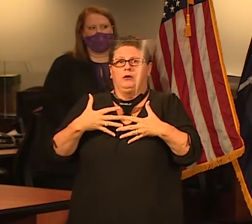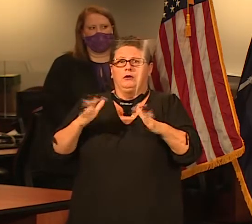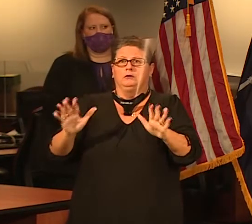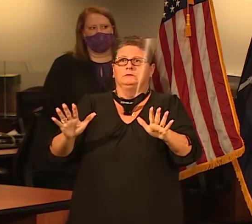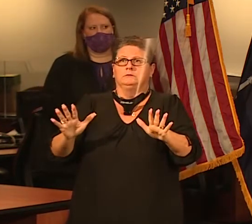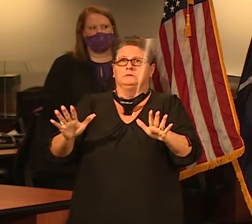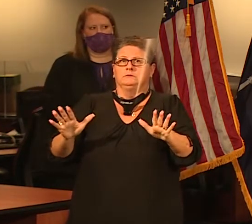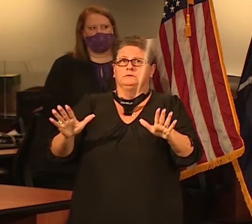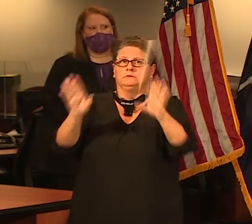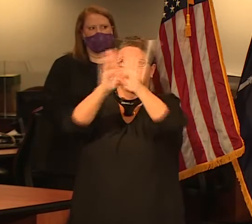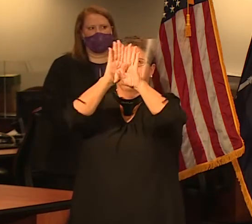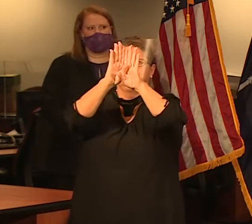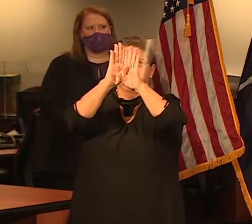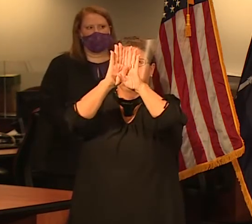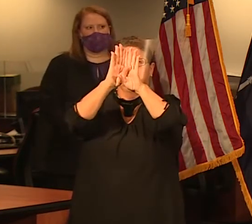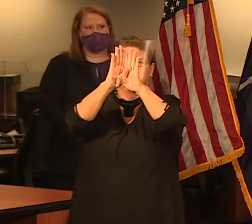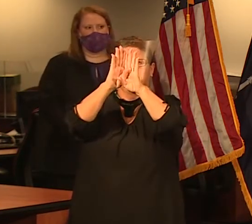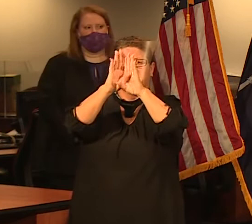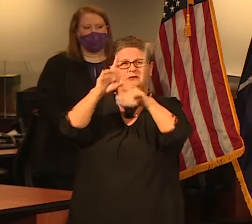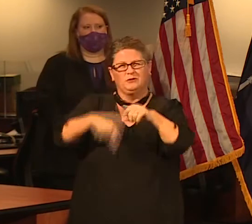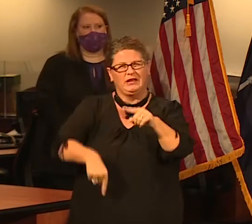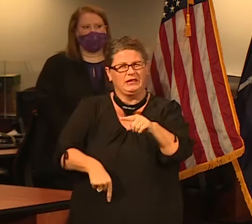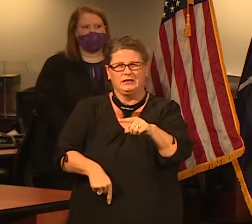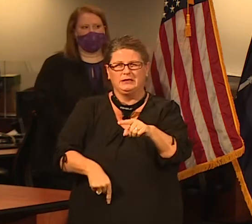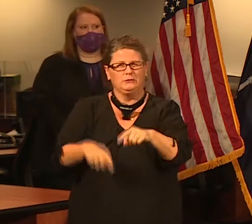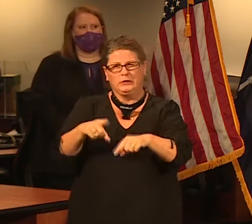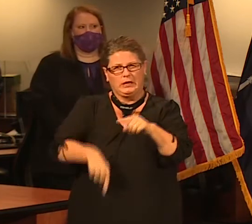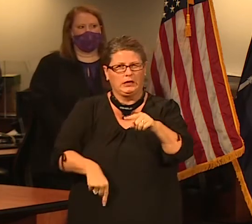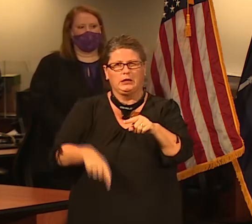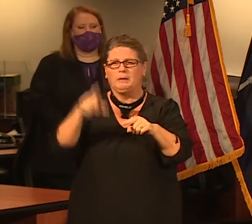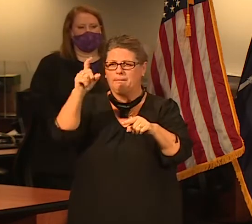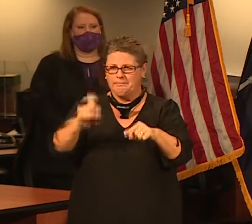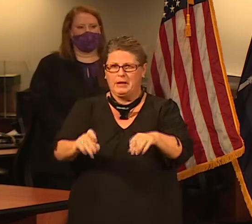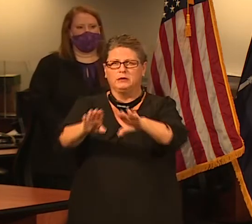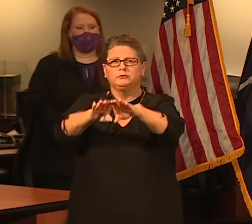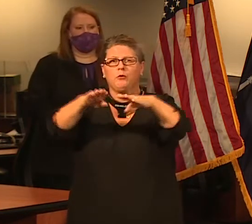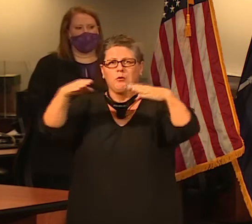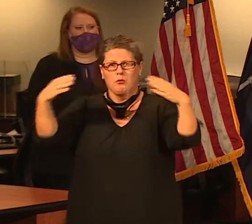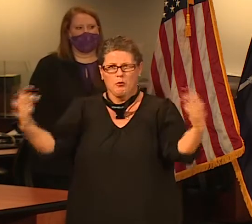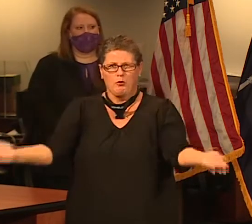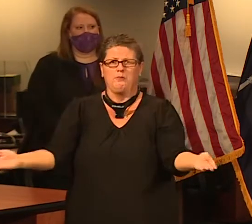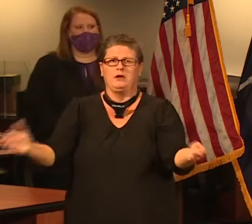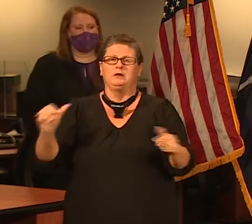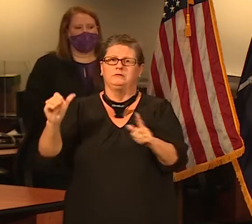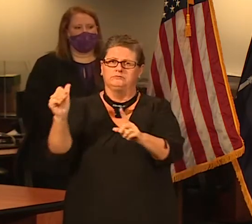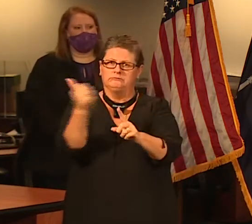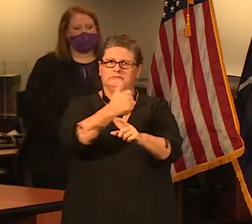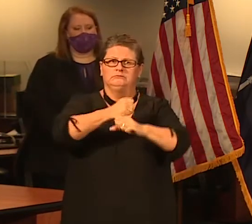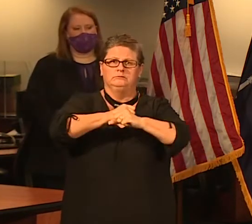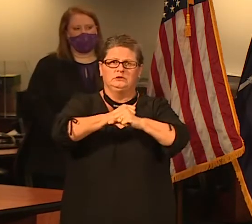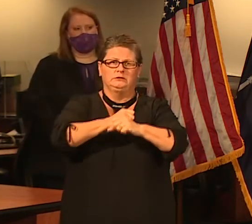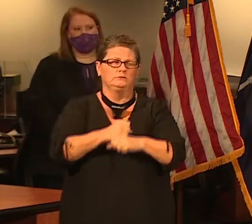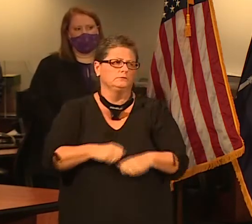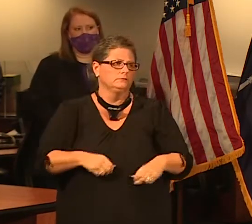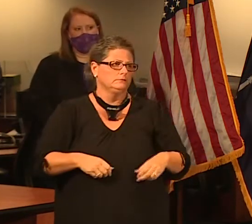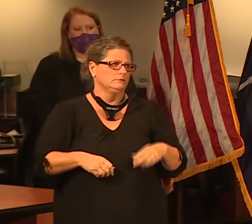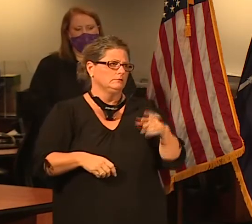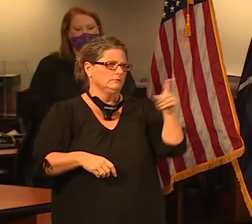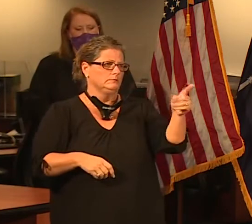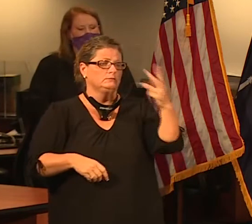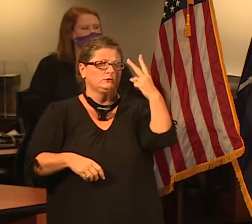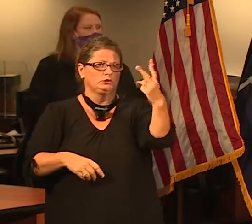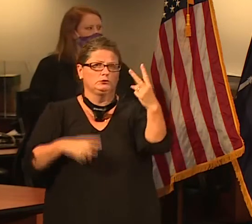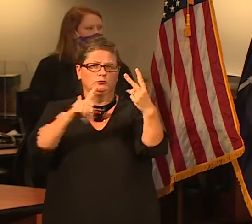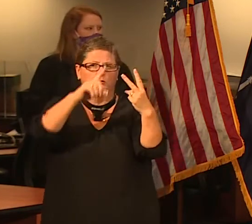and shut down every institution in sight. It will not work, and it certainly won't work here. Yes, ma'am. I have 2 questions